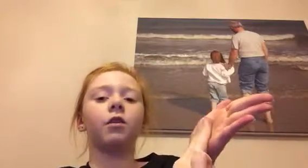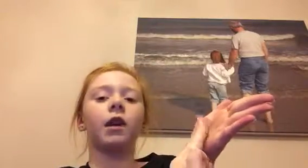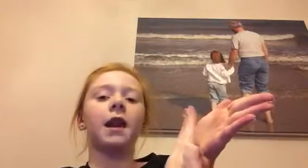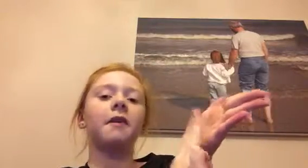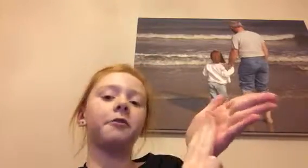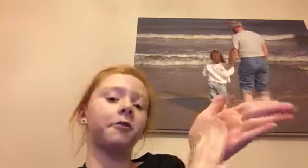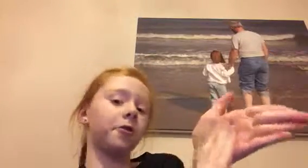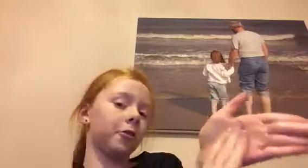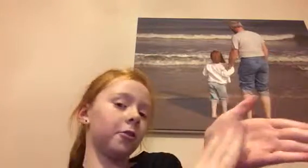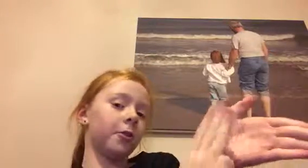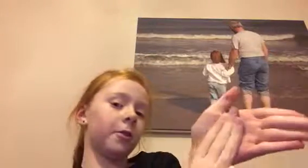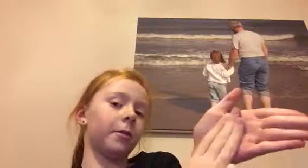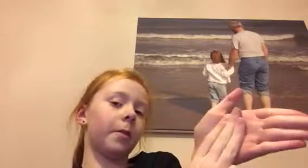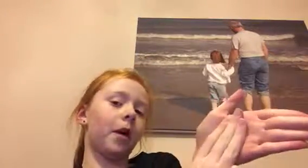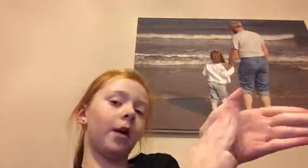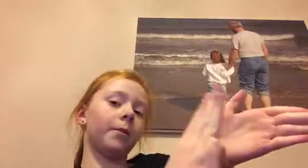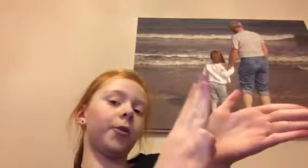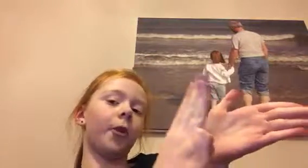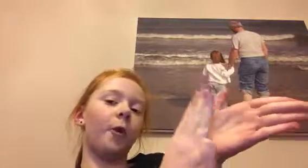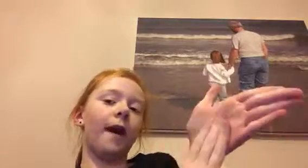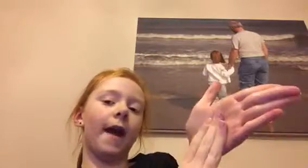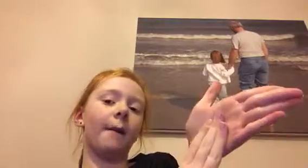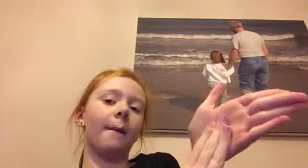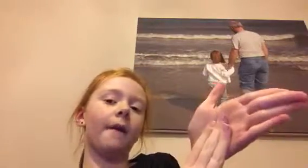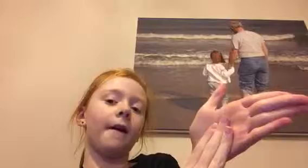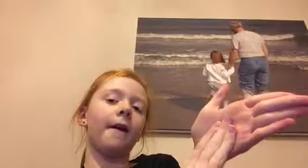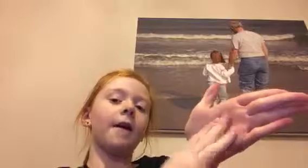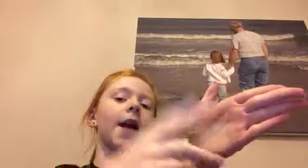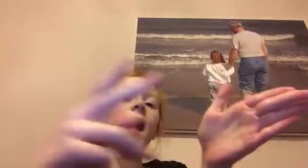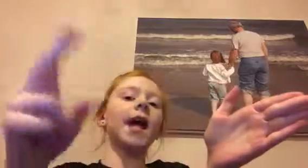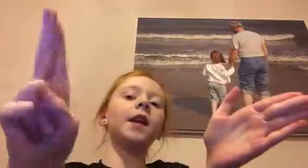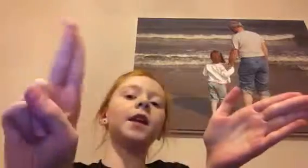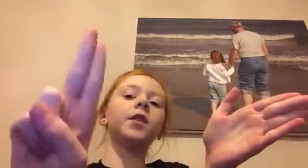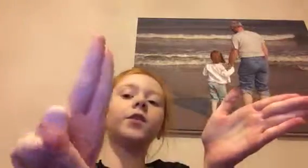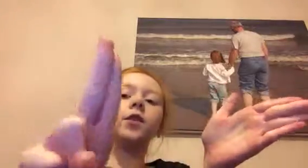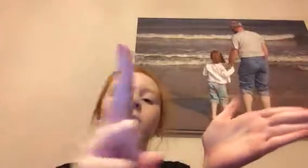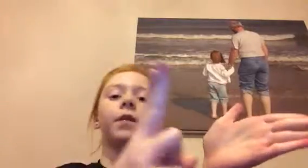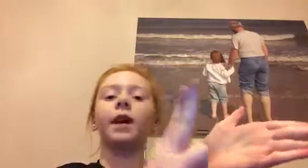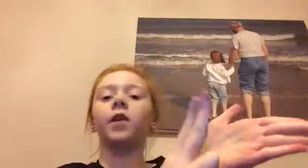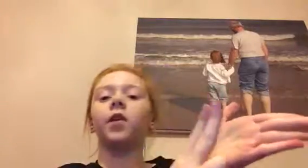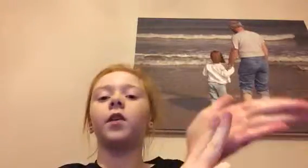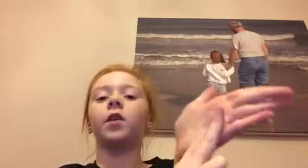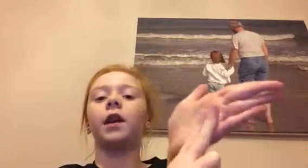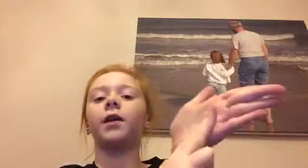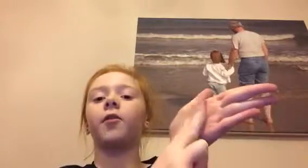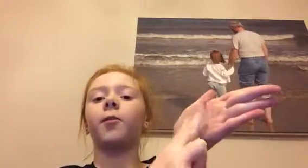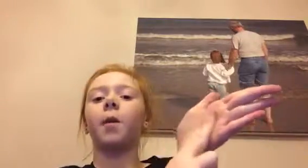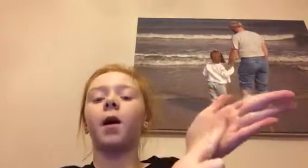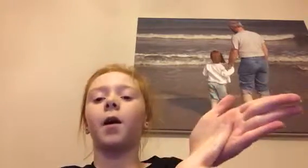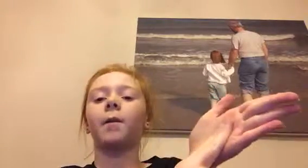your left palm so m n is two fingers in your left palm